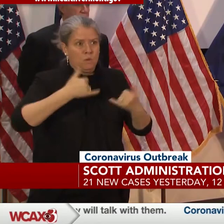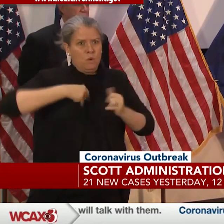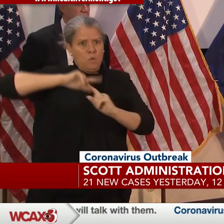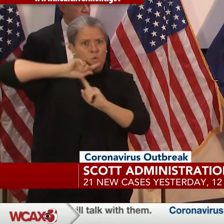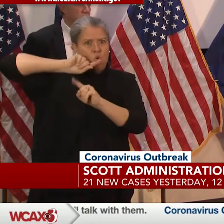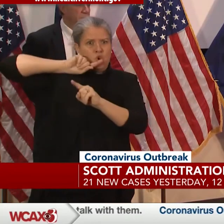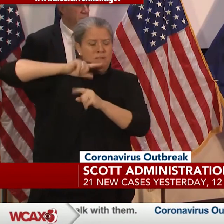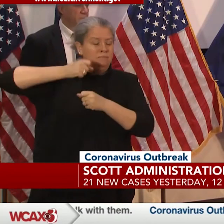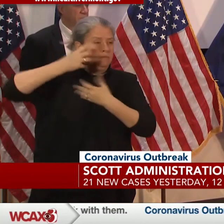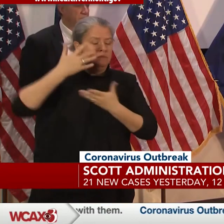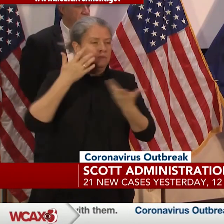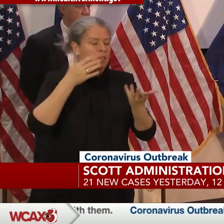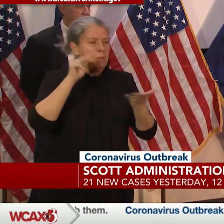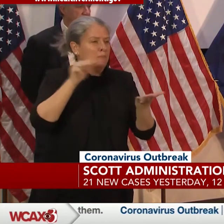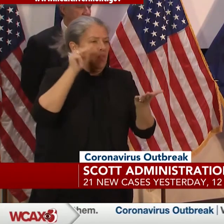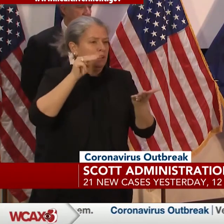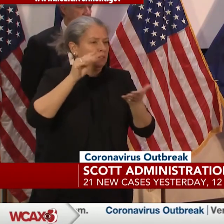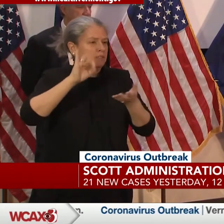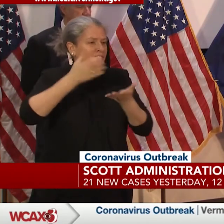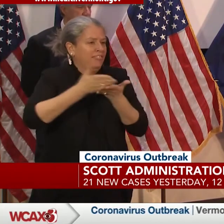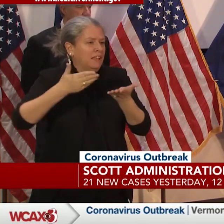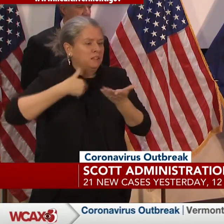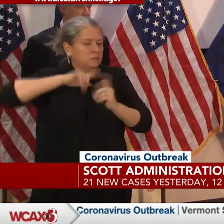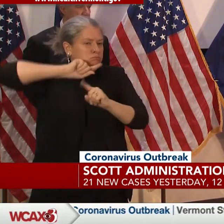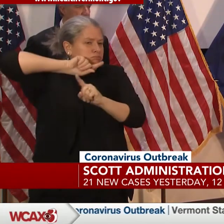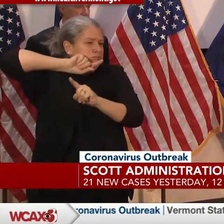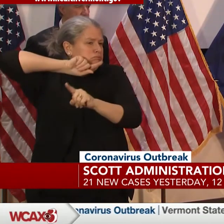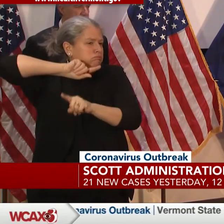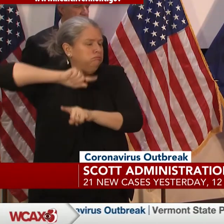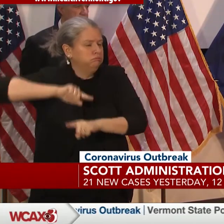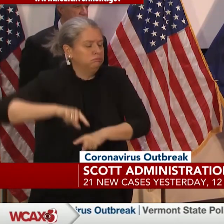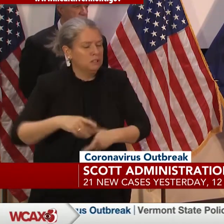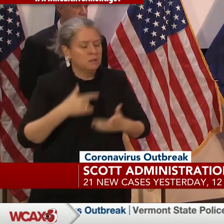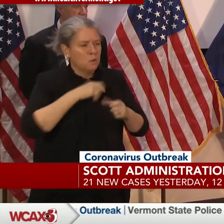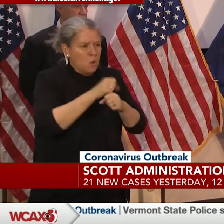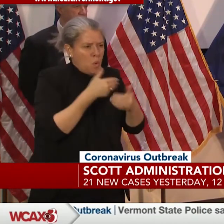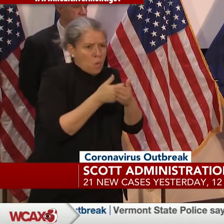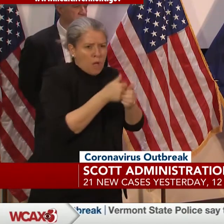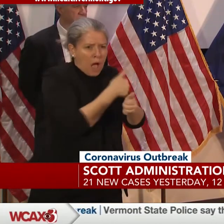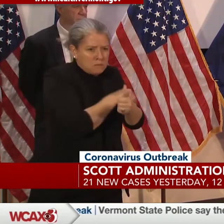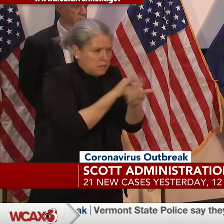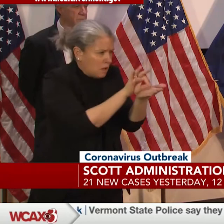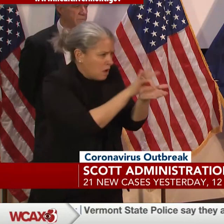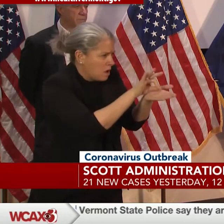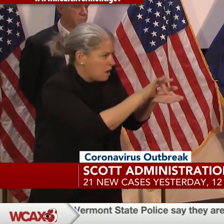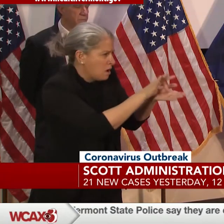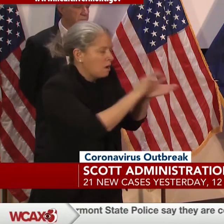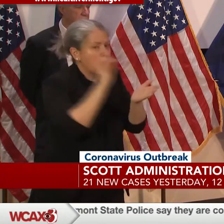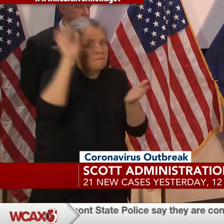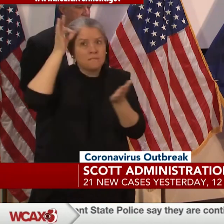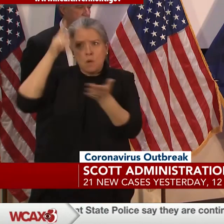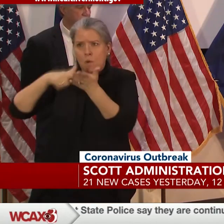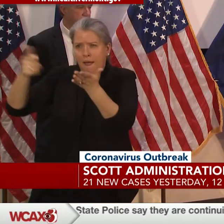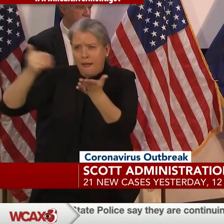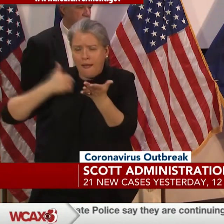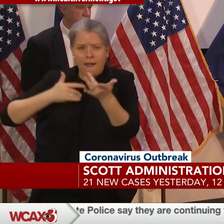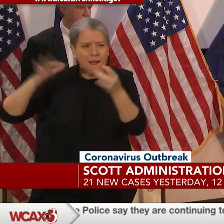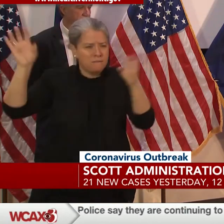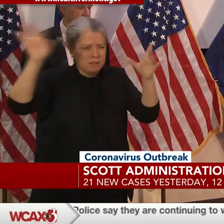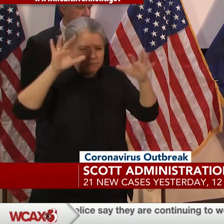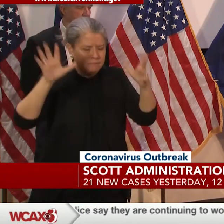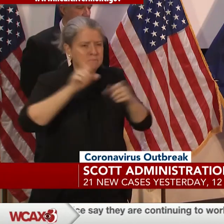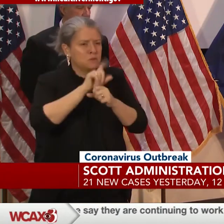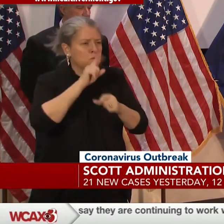in the PPE supply chains. We're working closely with the hospitals and the federal government to try to ensure that we get as many of those units